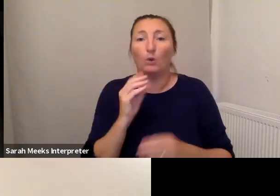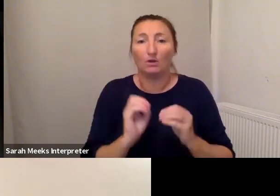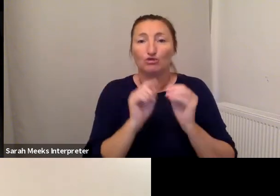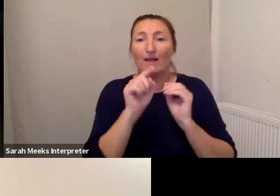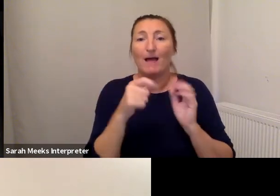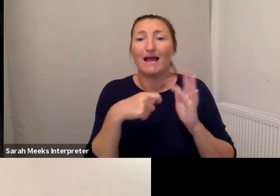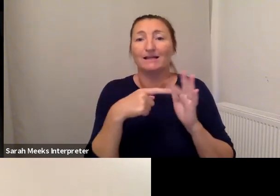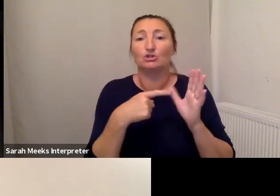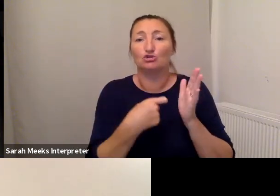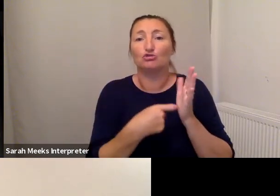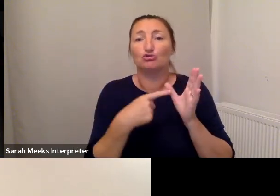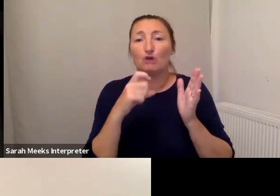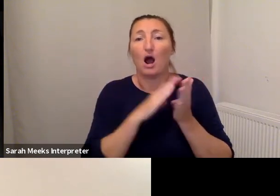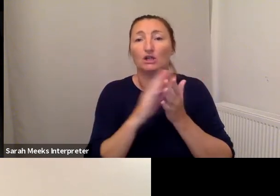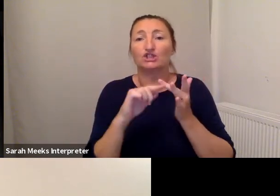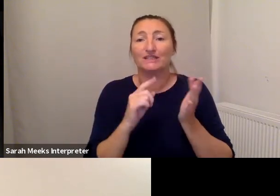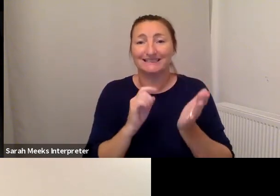Next slide.